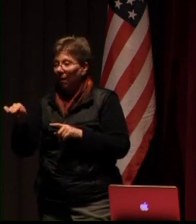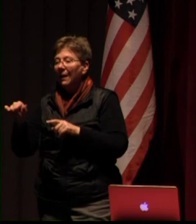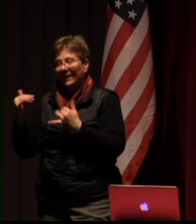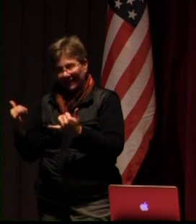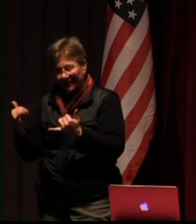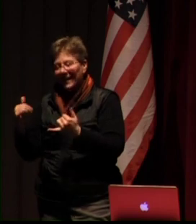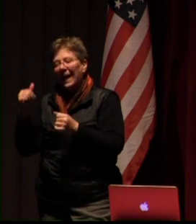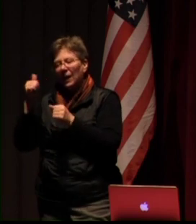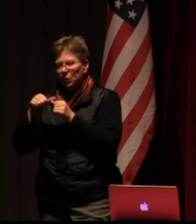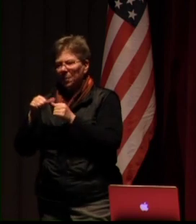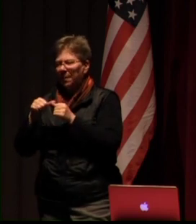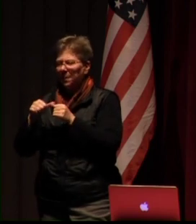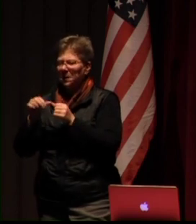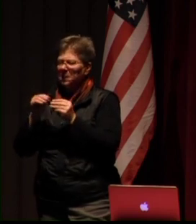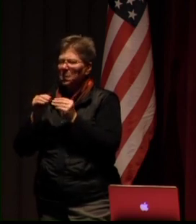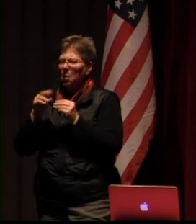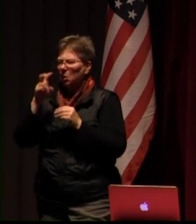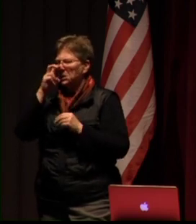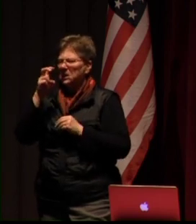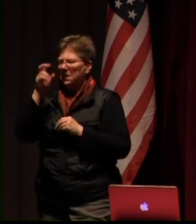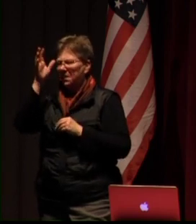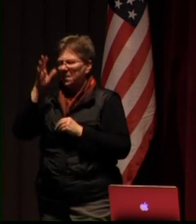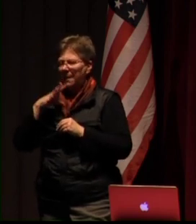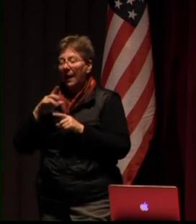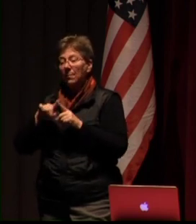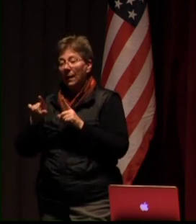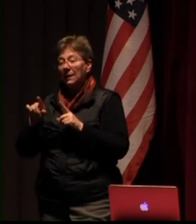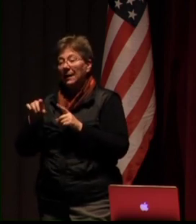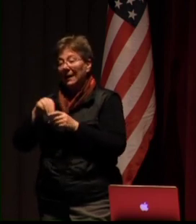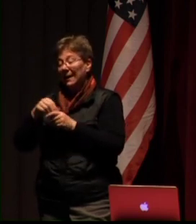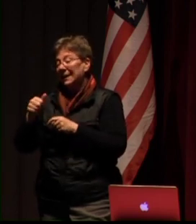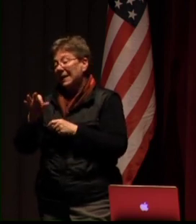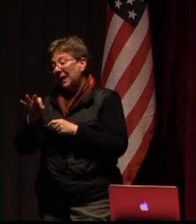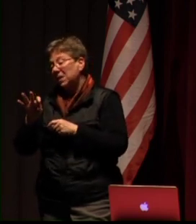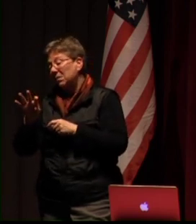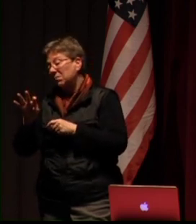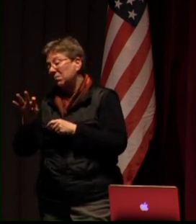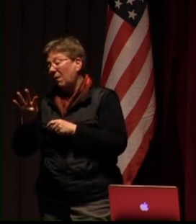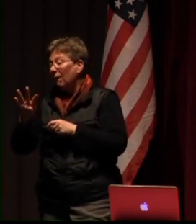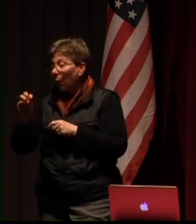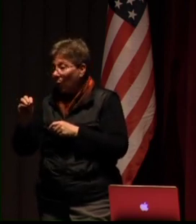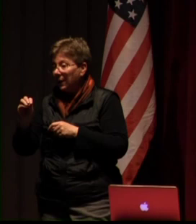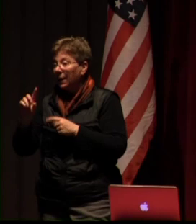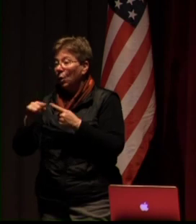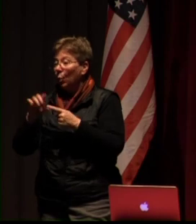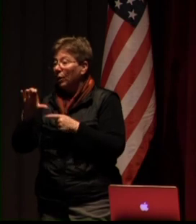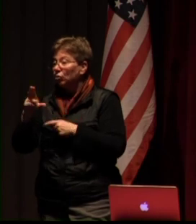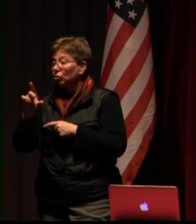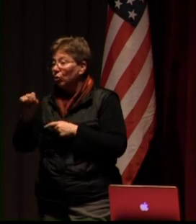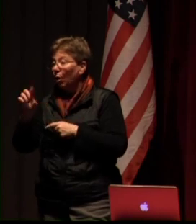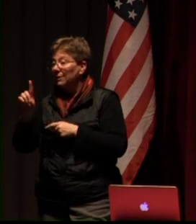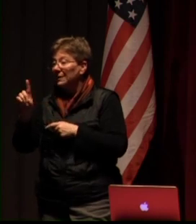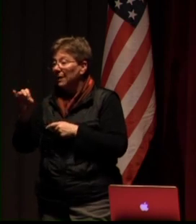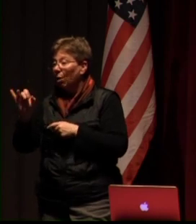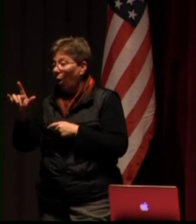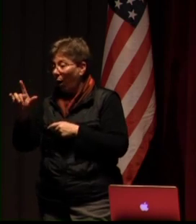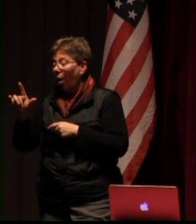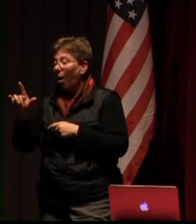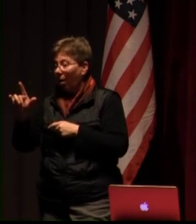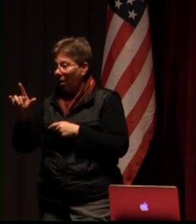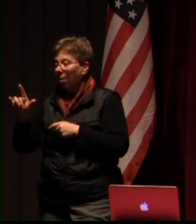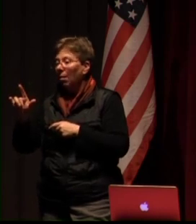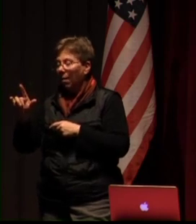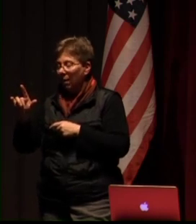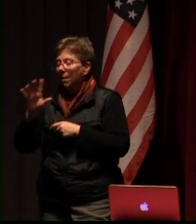the stiff gray guy. You know, in 1940, when he first came to prominence with his appeal to the